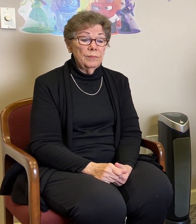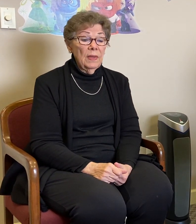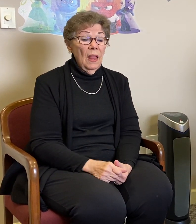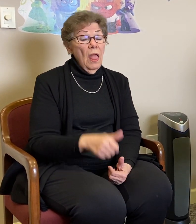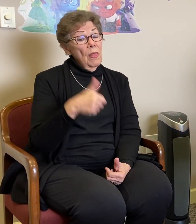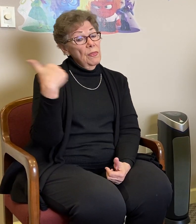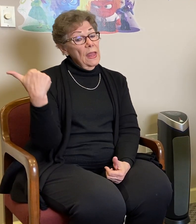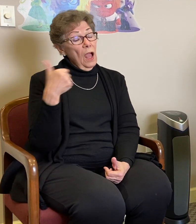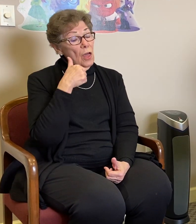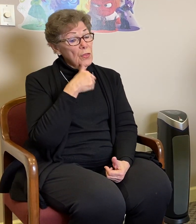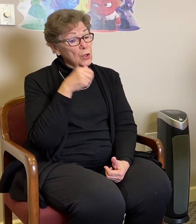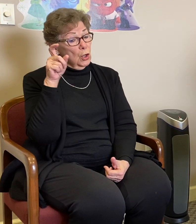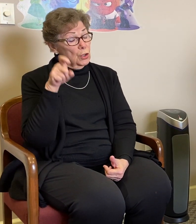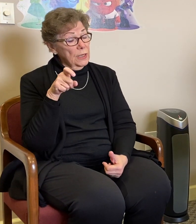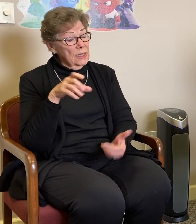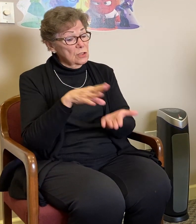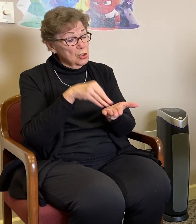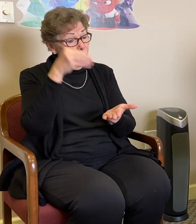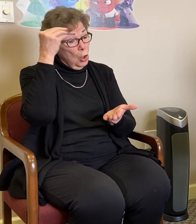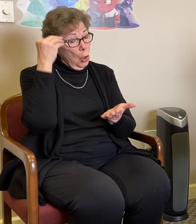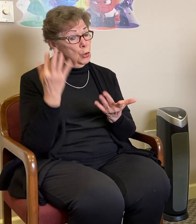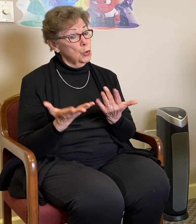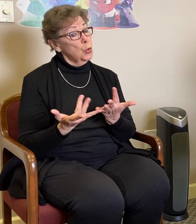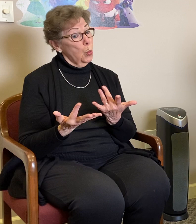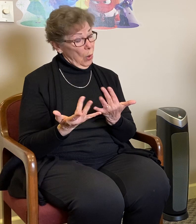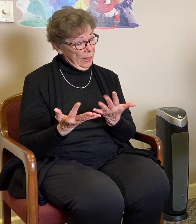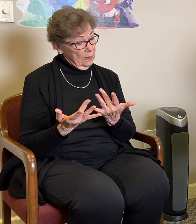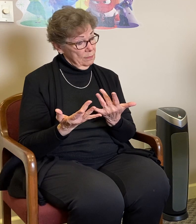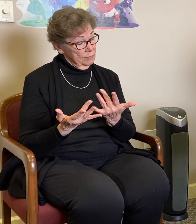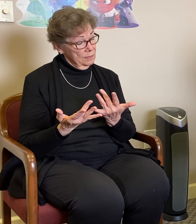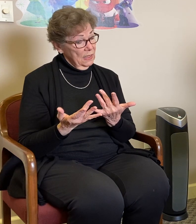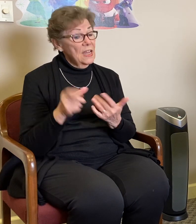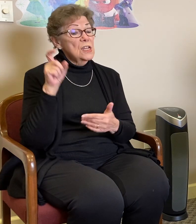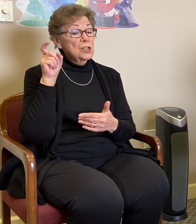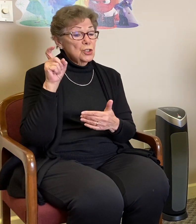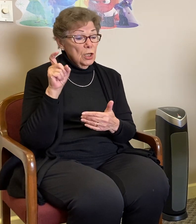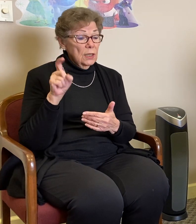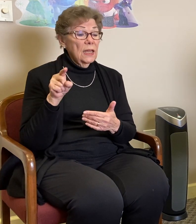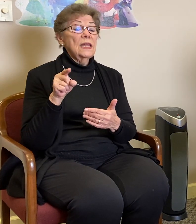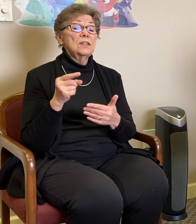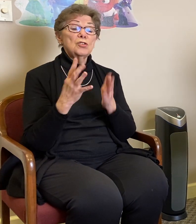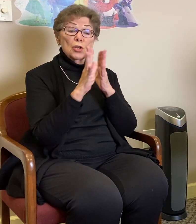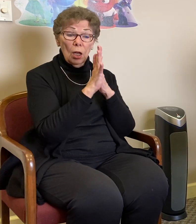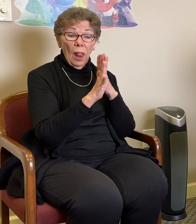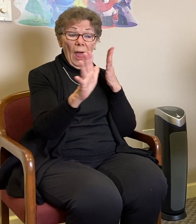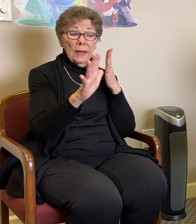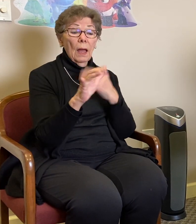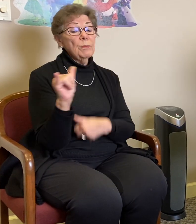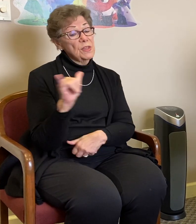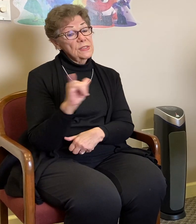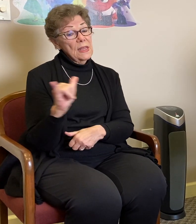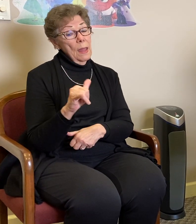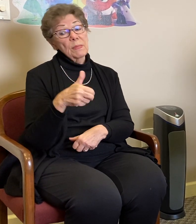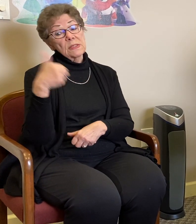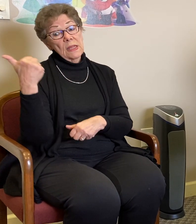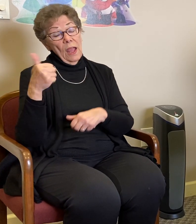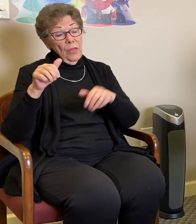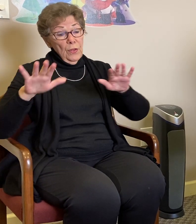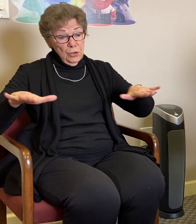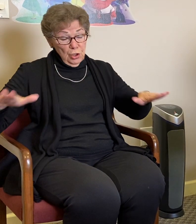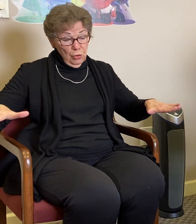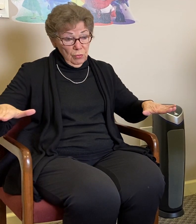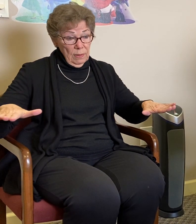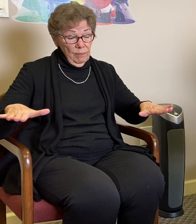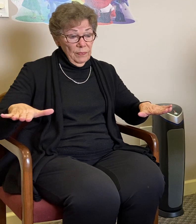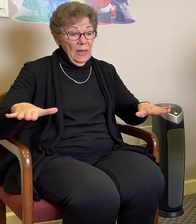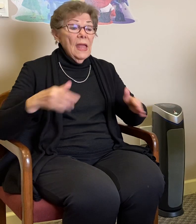The other girl needs to learn to wait. She needs to line up like other children. Sometimes we